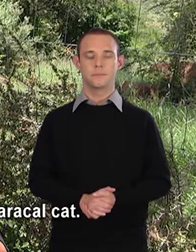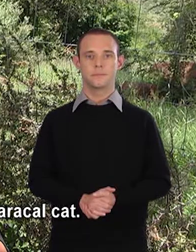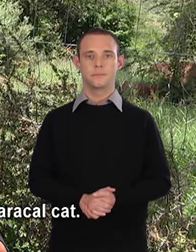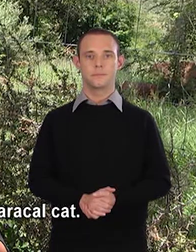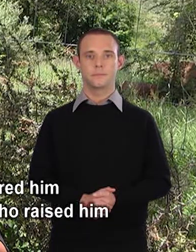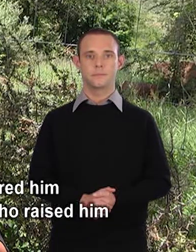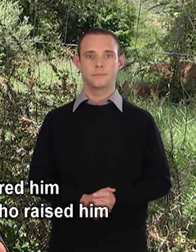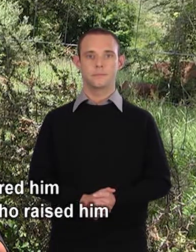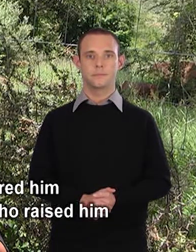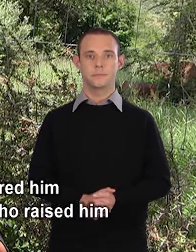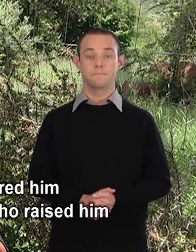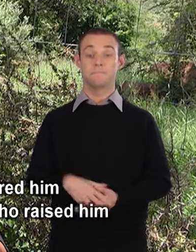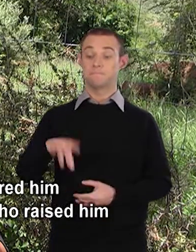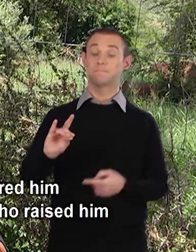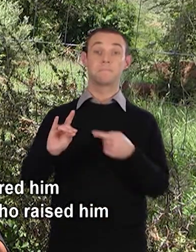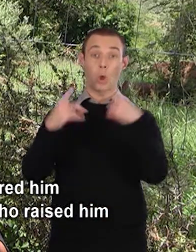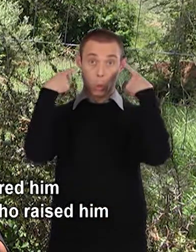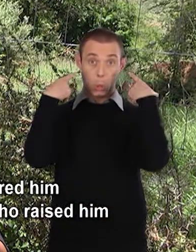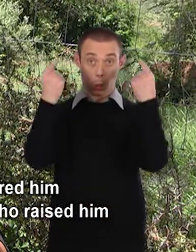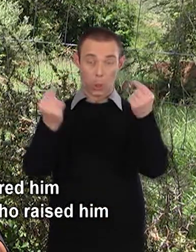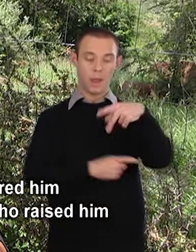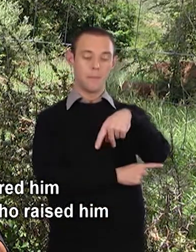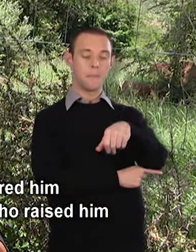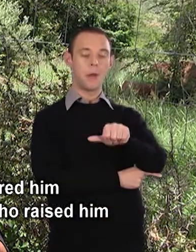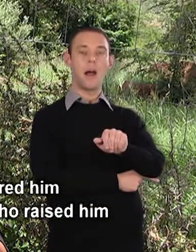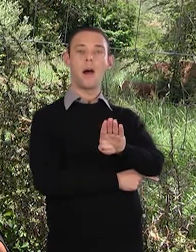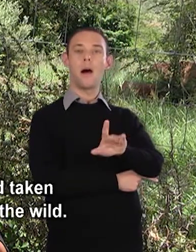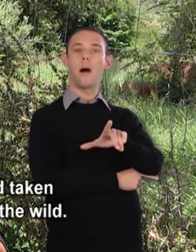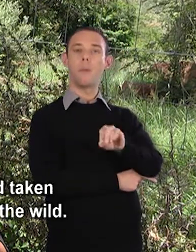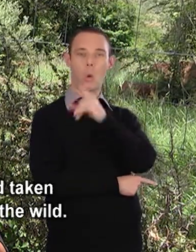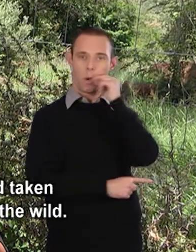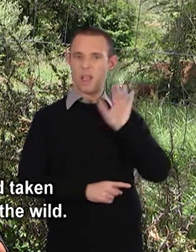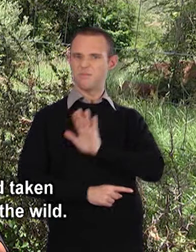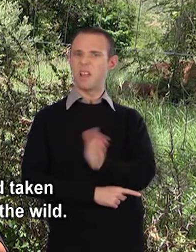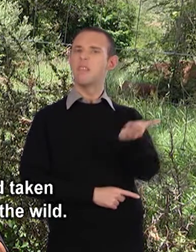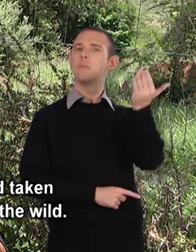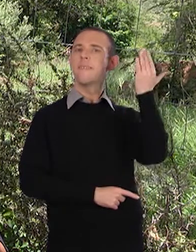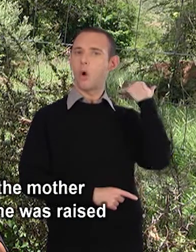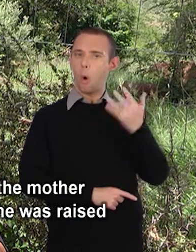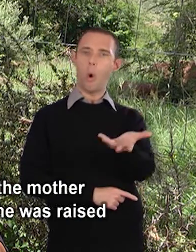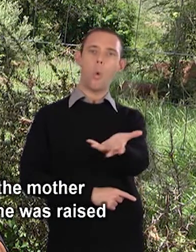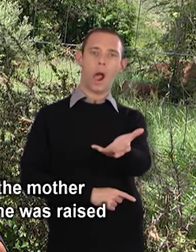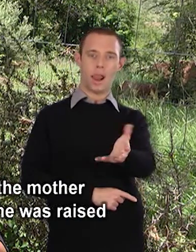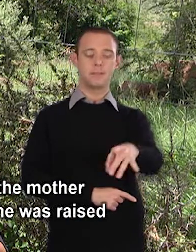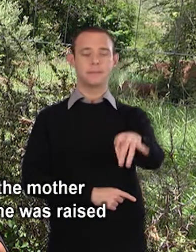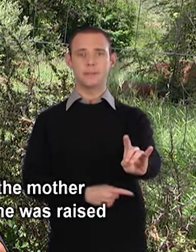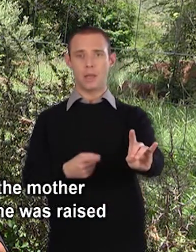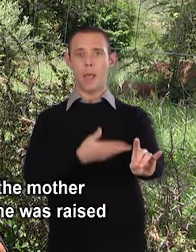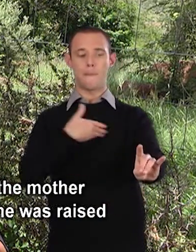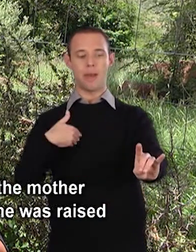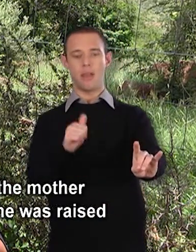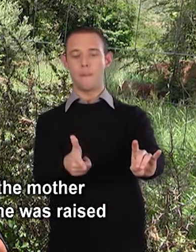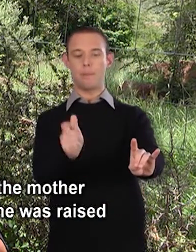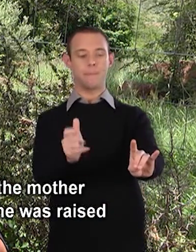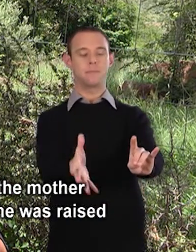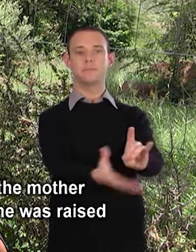Pablo is a caracal. We acquired Pablo from a family who raised him. They had taken him from the wild. The mother, we believe, was